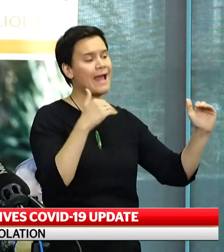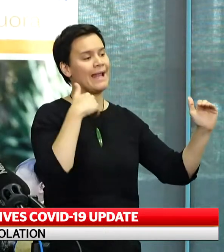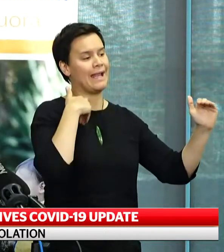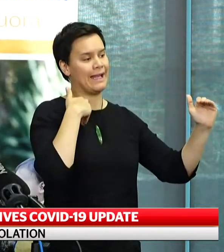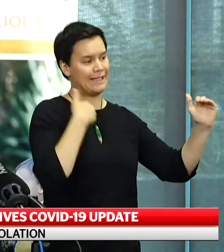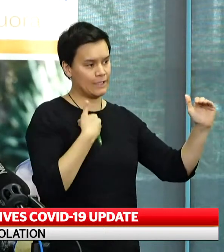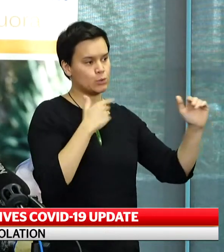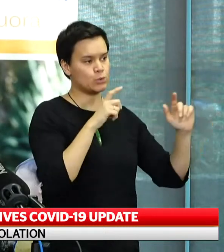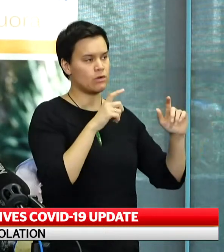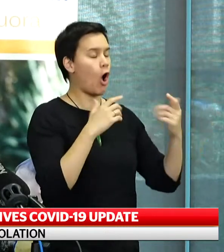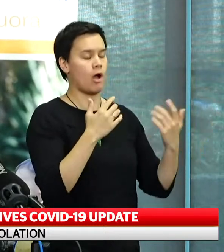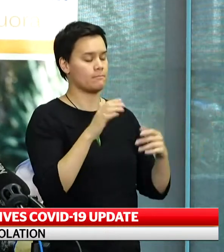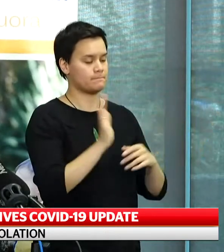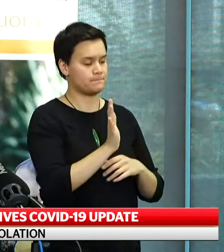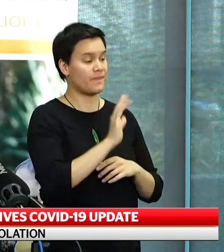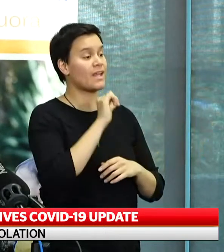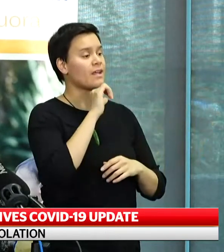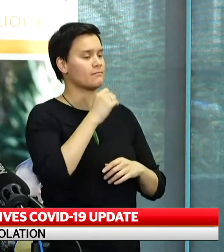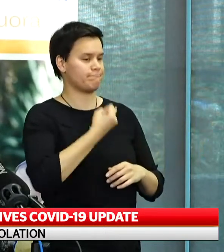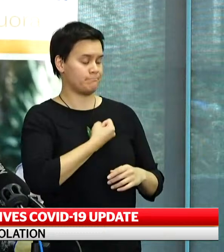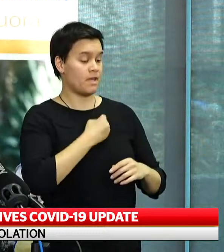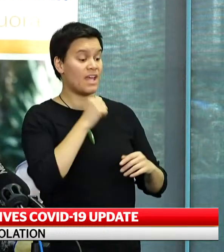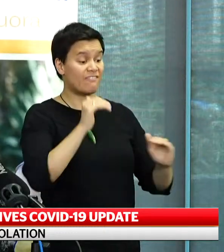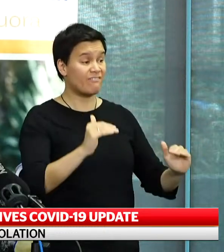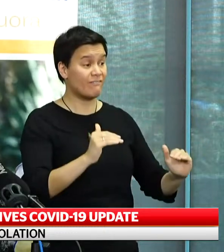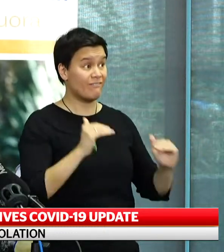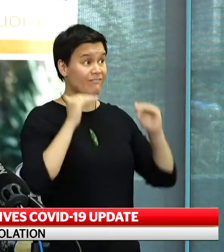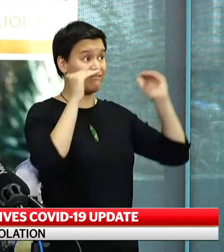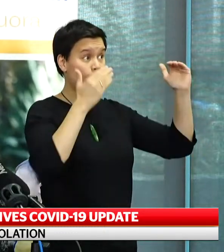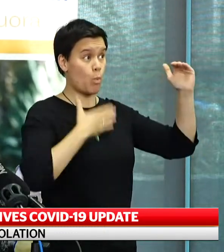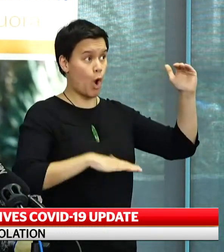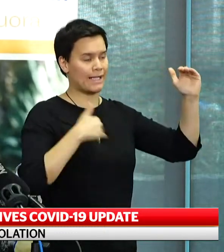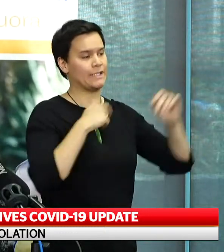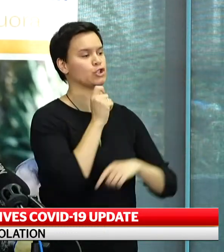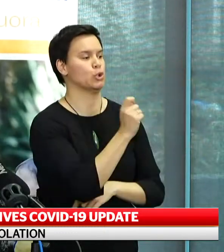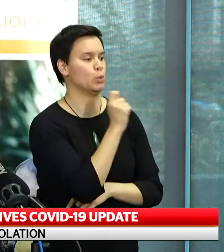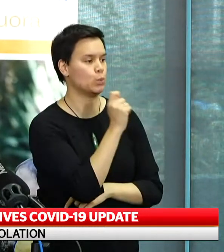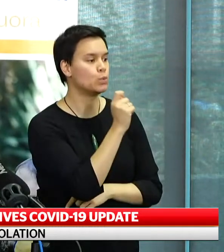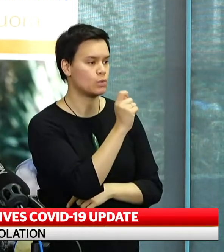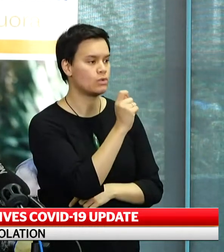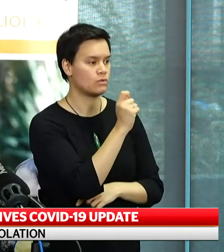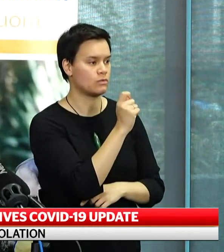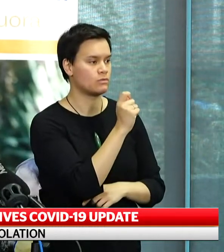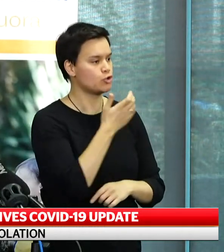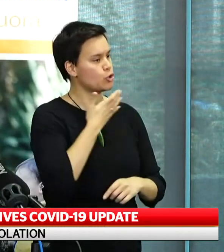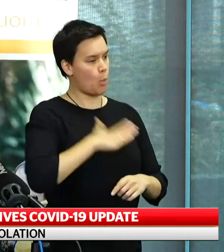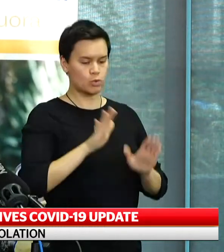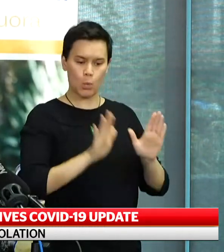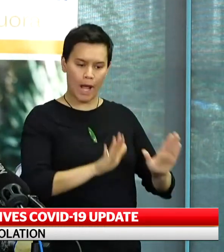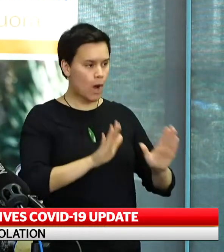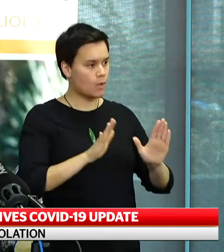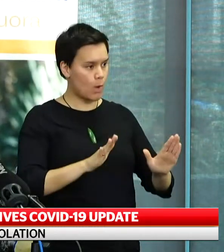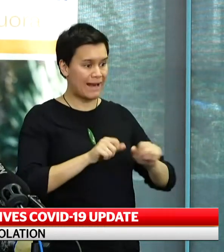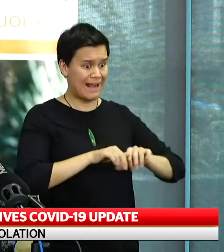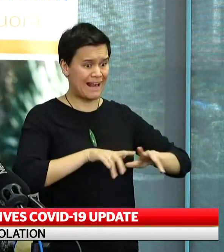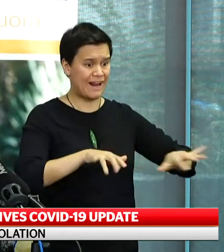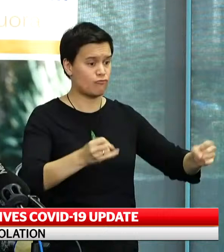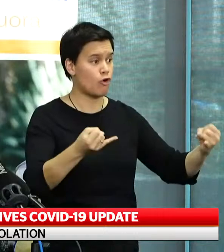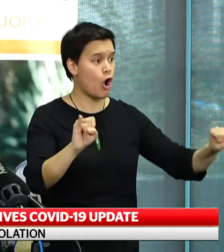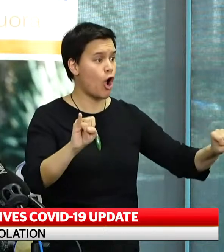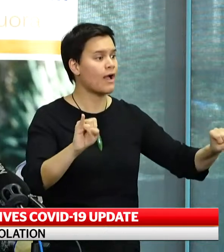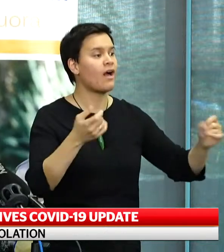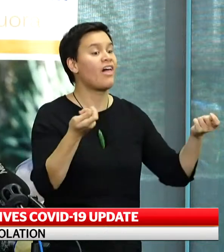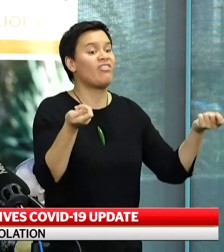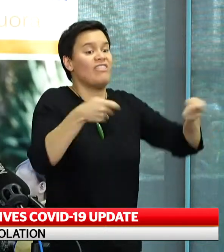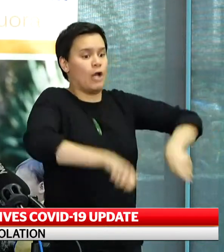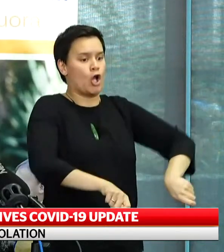And I think, but I'm really encouraged to see that what has happened in Victoria is they have